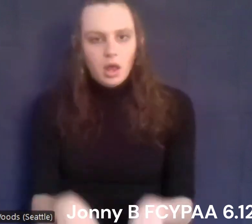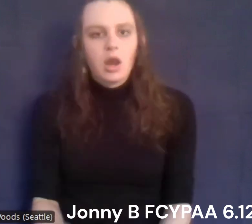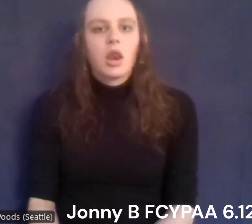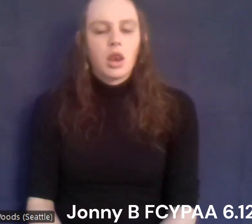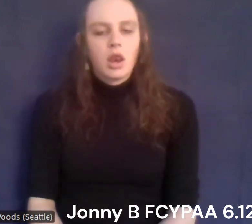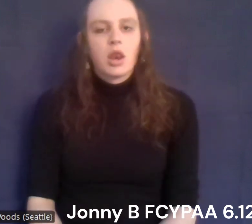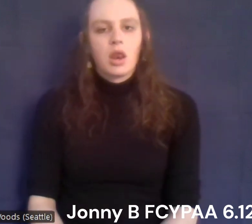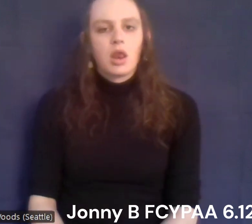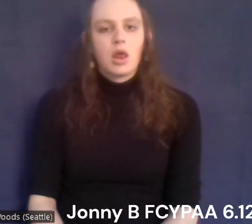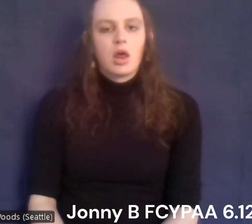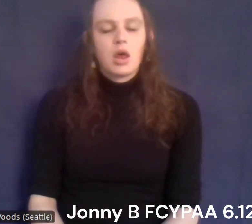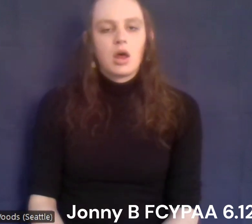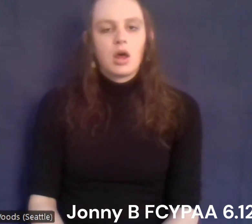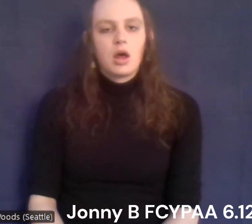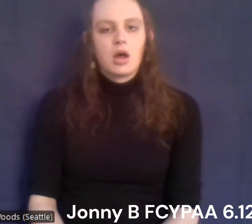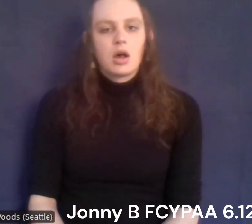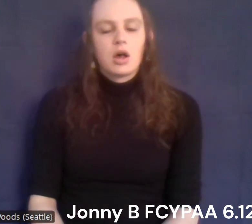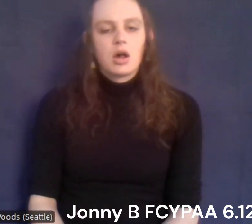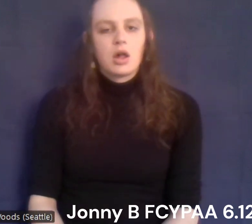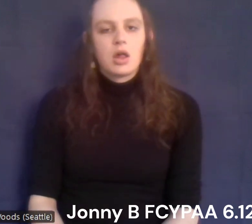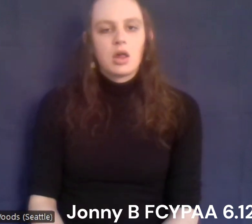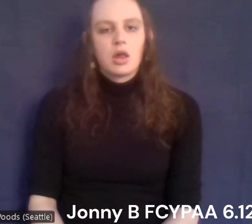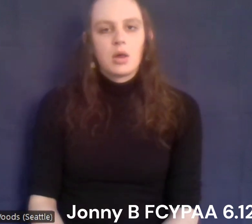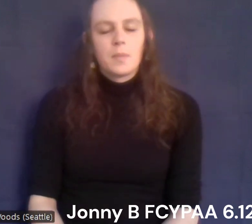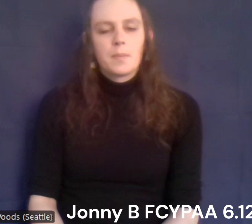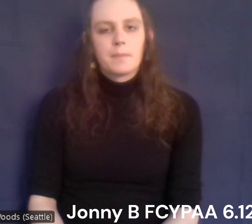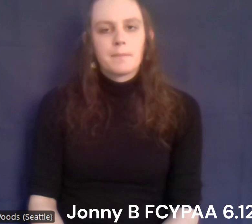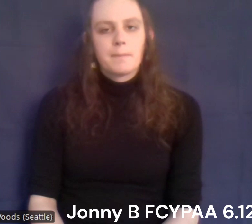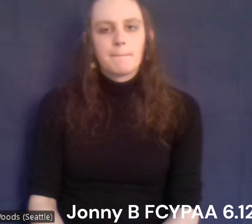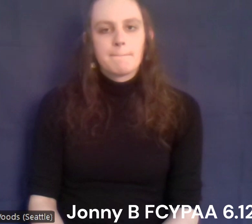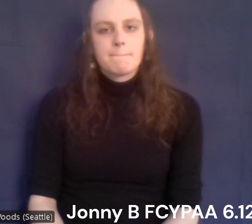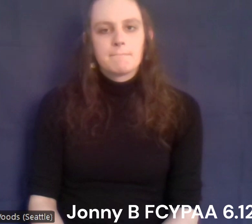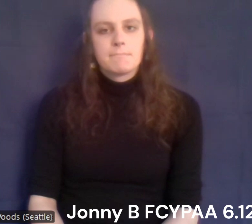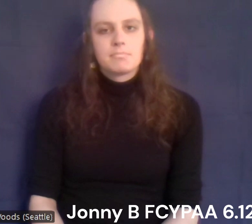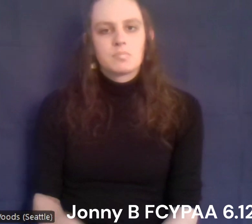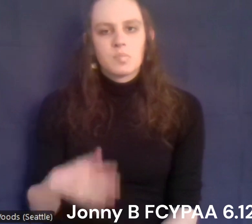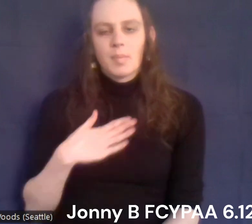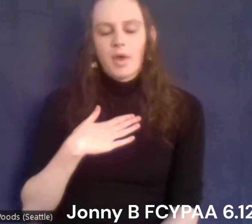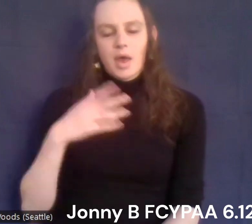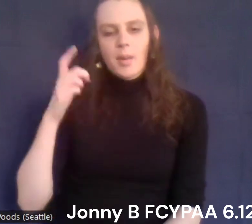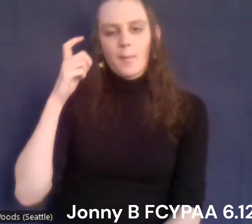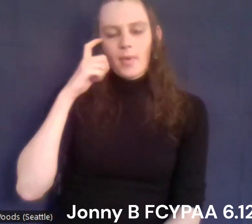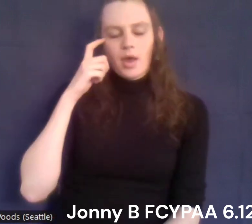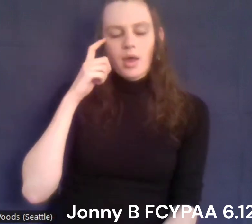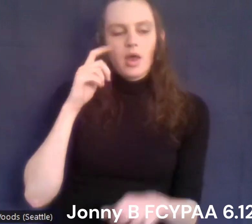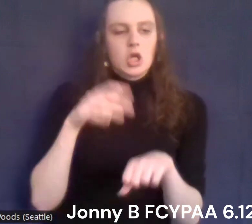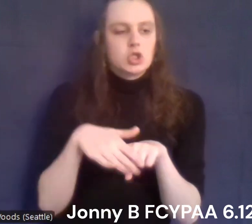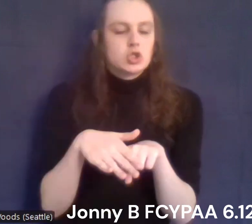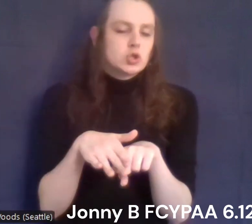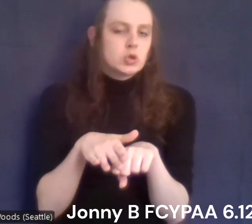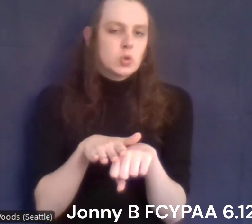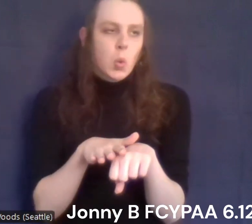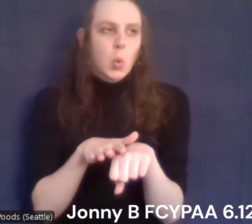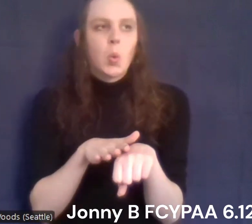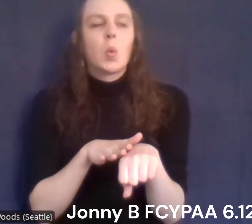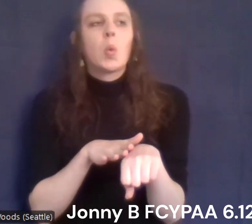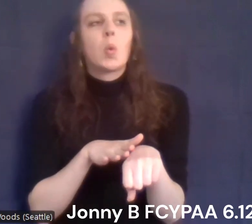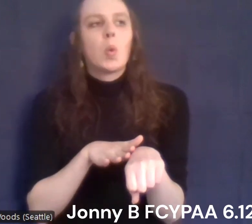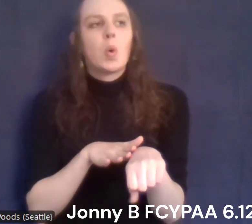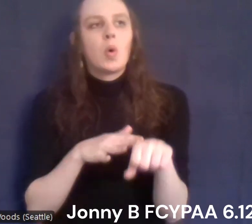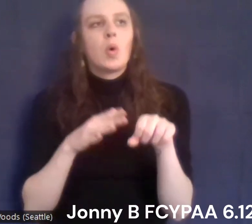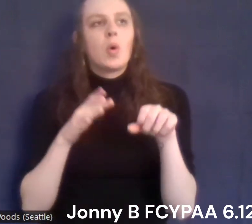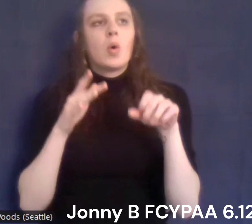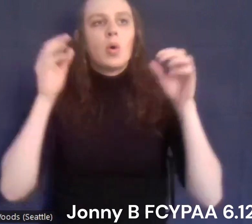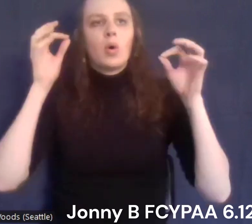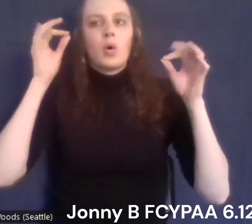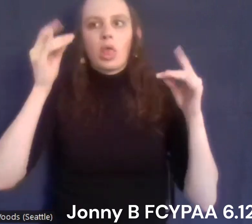definitely something that was coming over me where uh, the mind was kind of slowly starting to get quieter, and